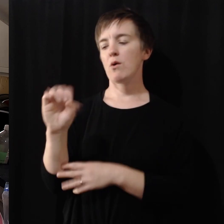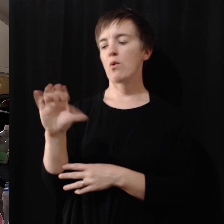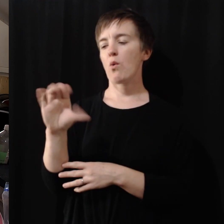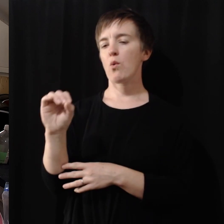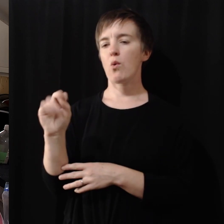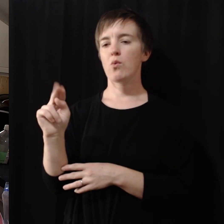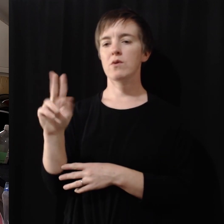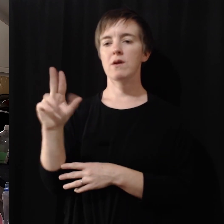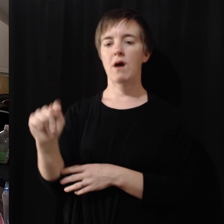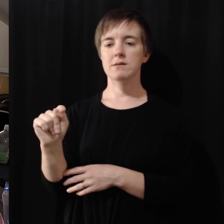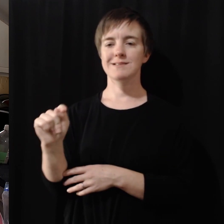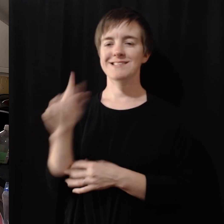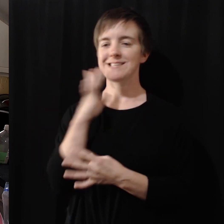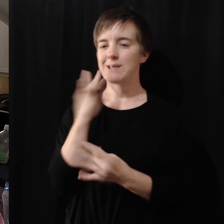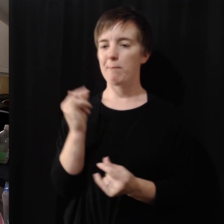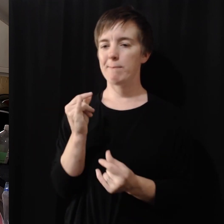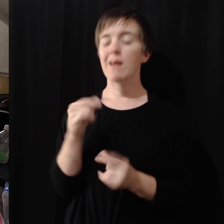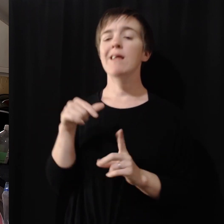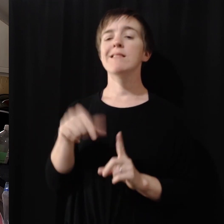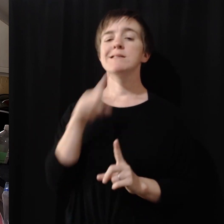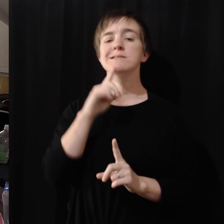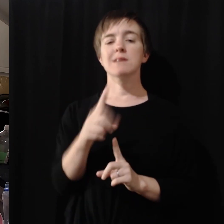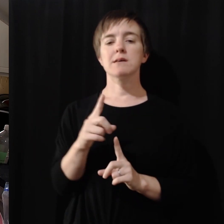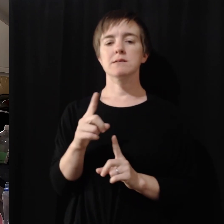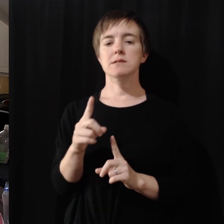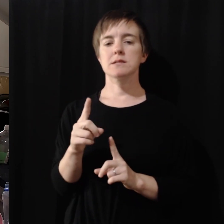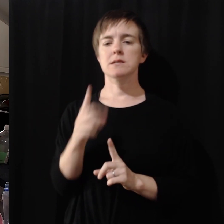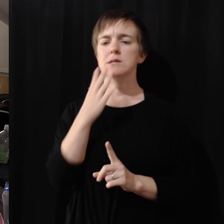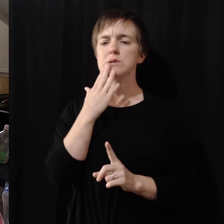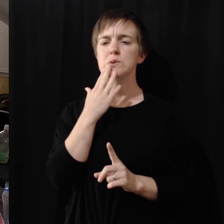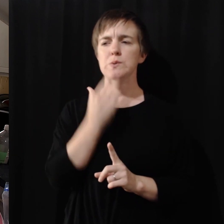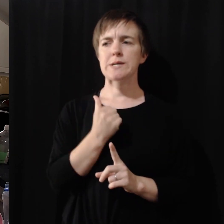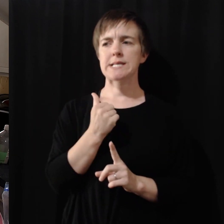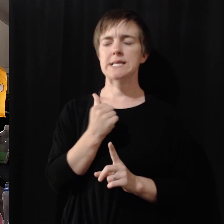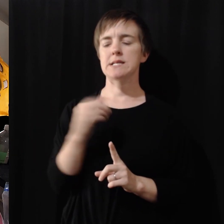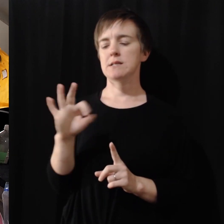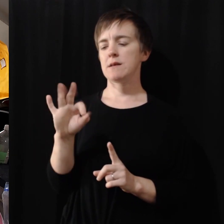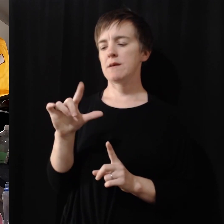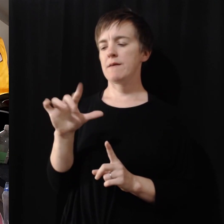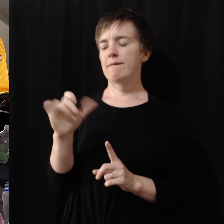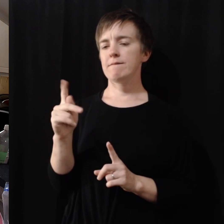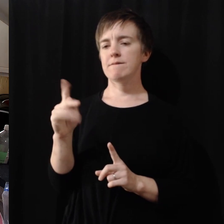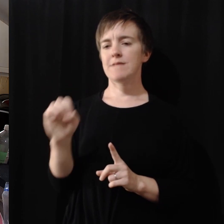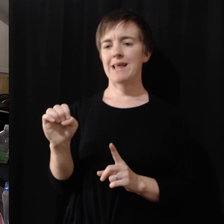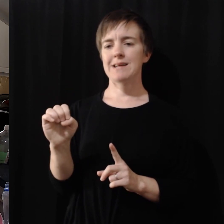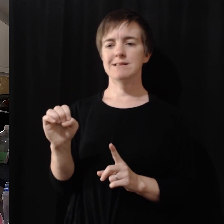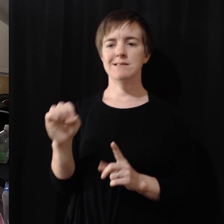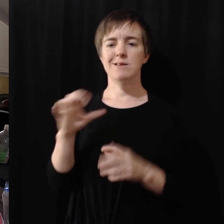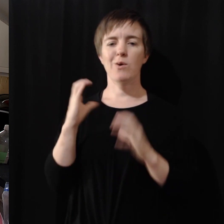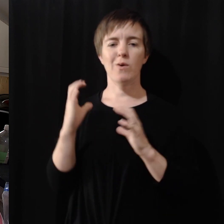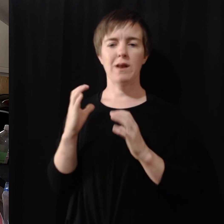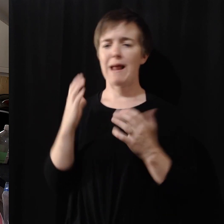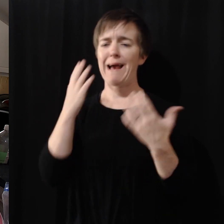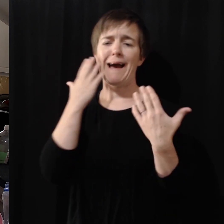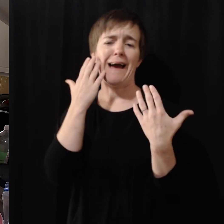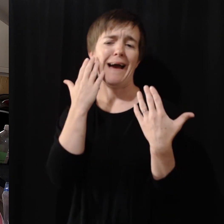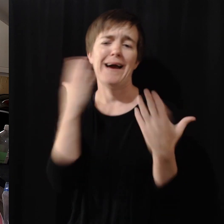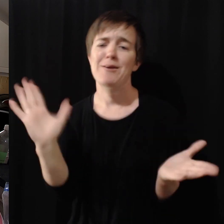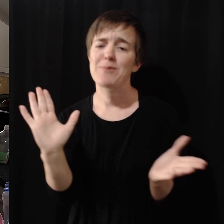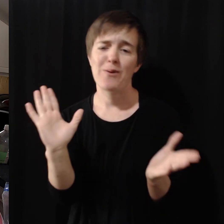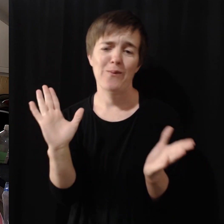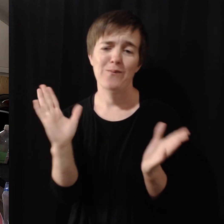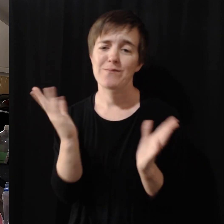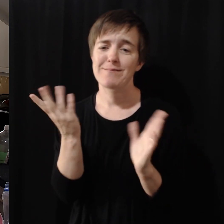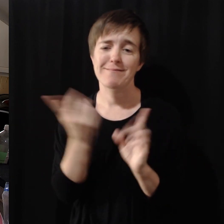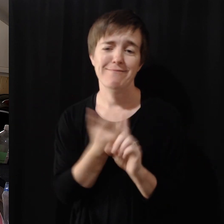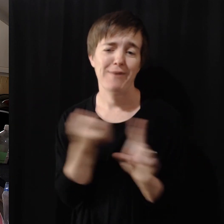Coconut. Yum. This is the sweetened flake coconut. I have no idea. I think my mom brought